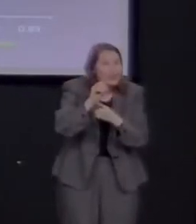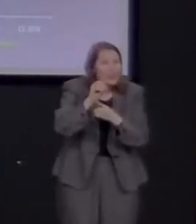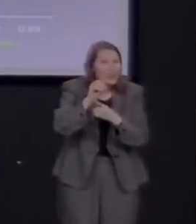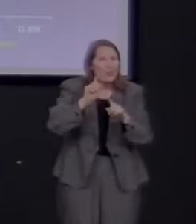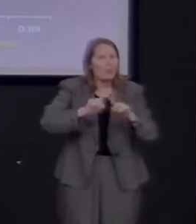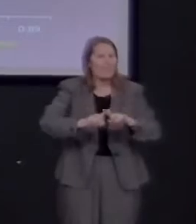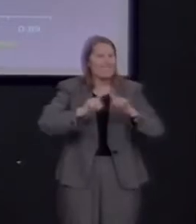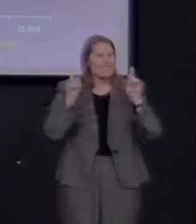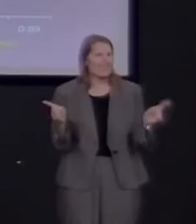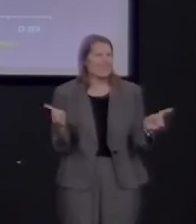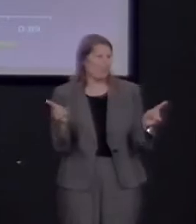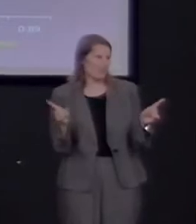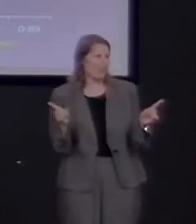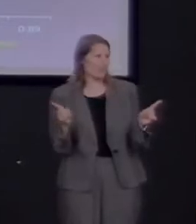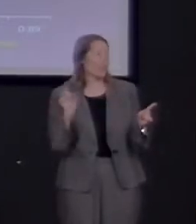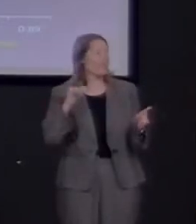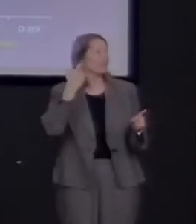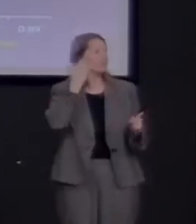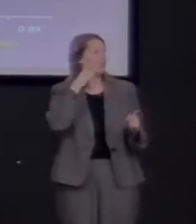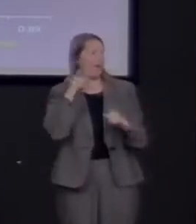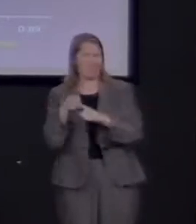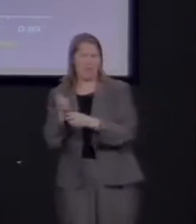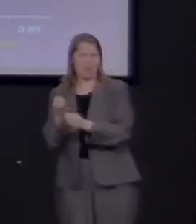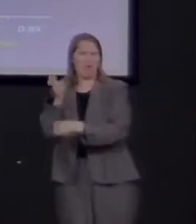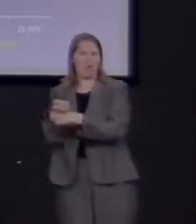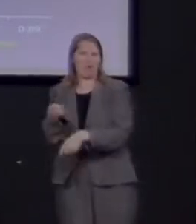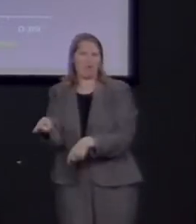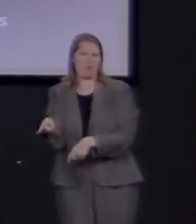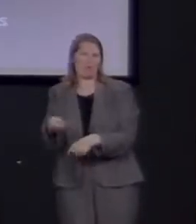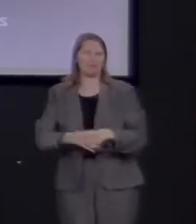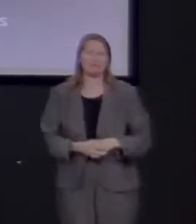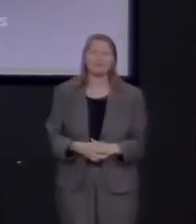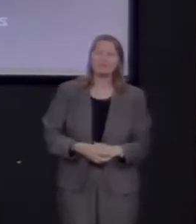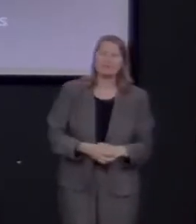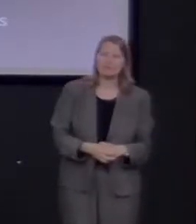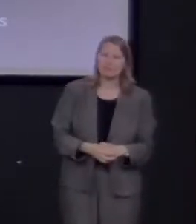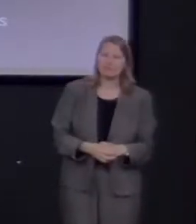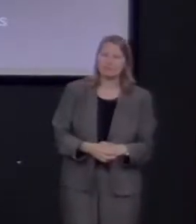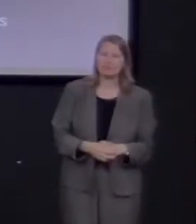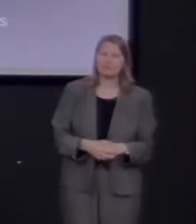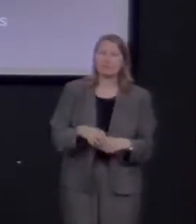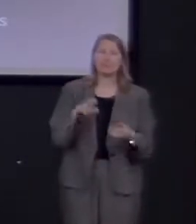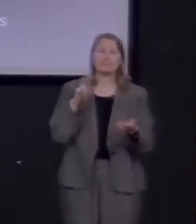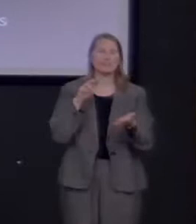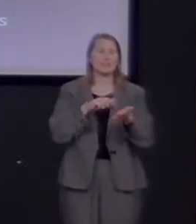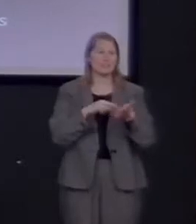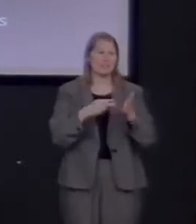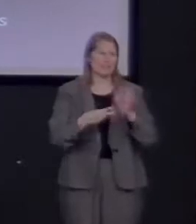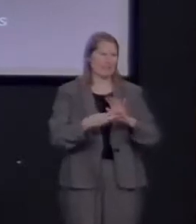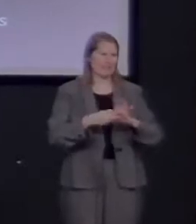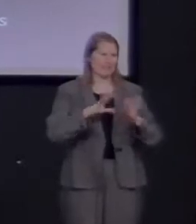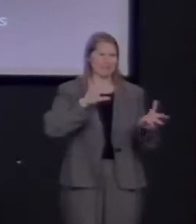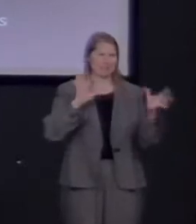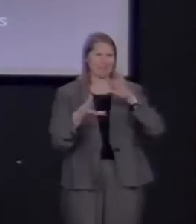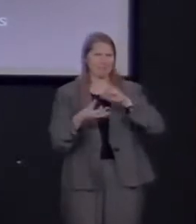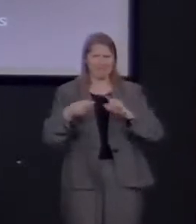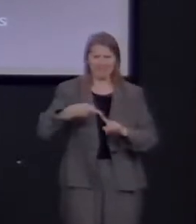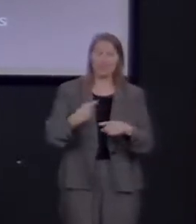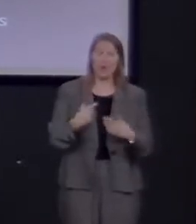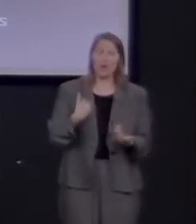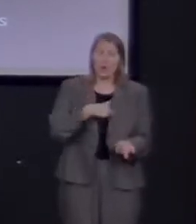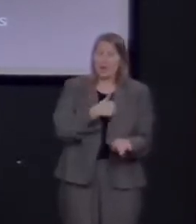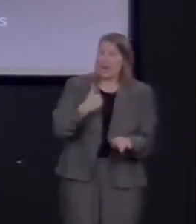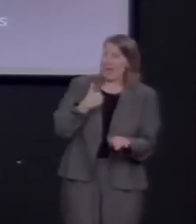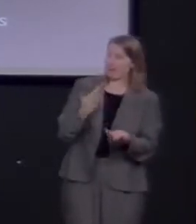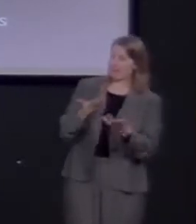additional level of explanation in these studies. So what does that all mean? What does it mean that there is this